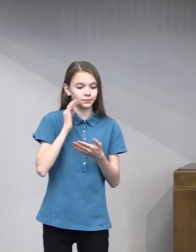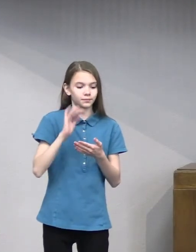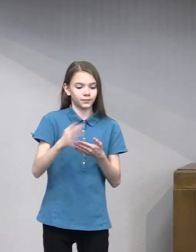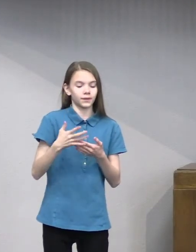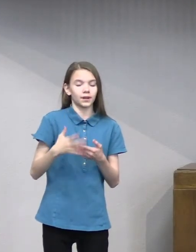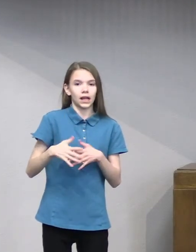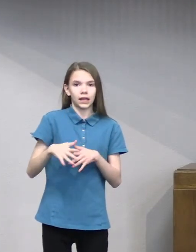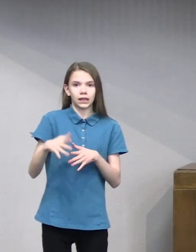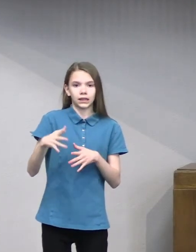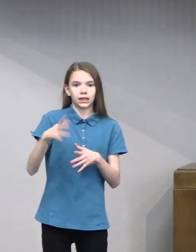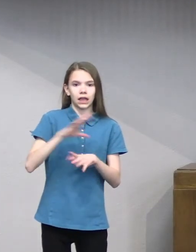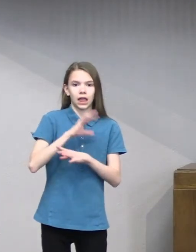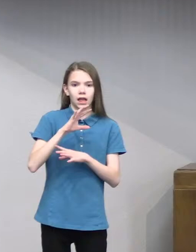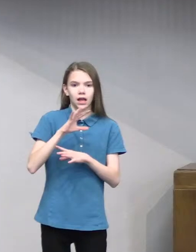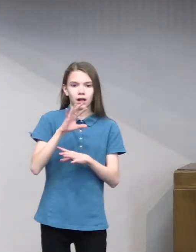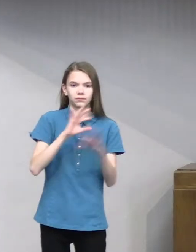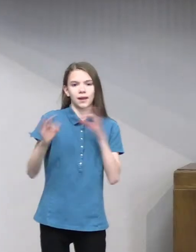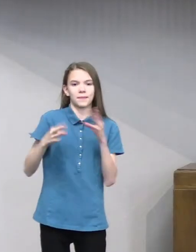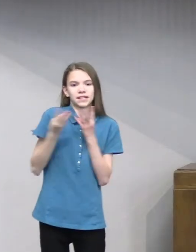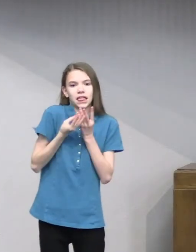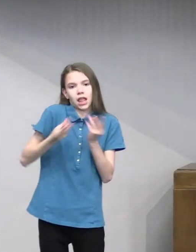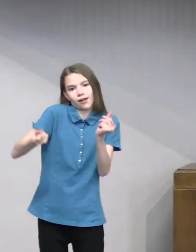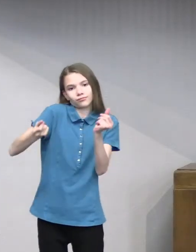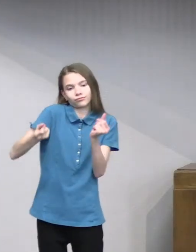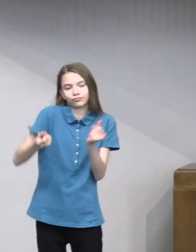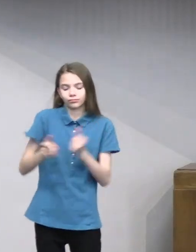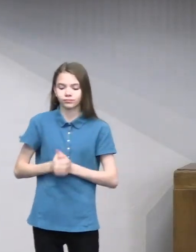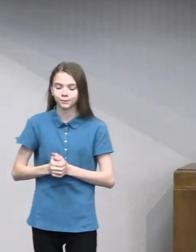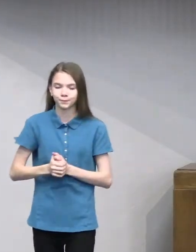him." Preach the word.